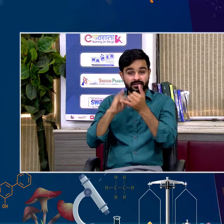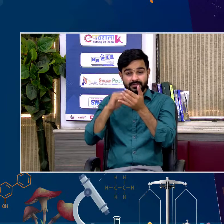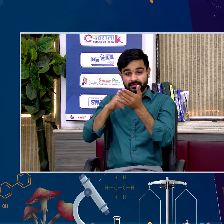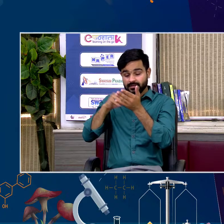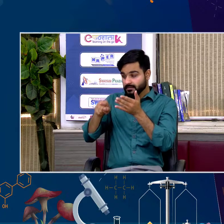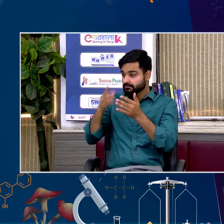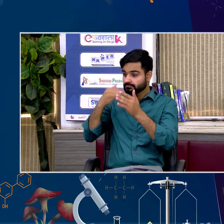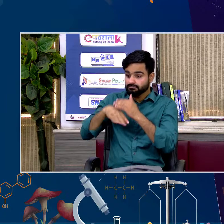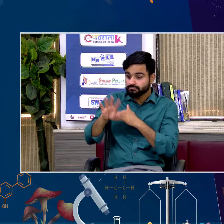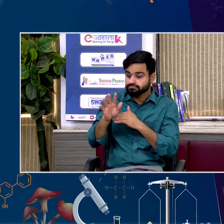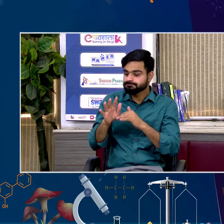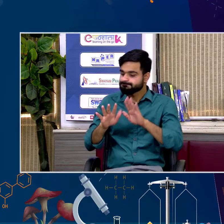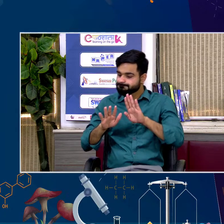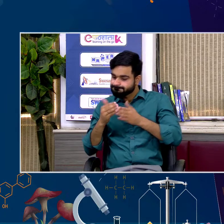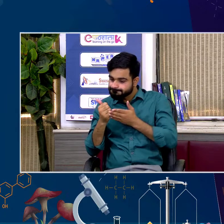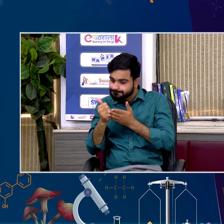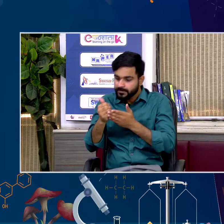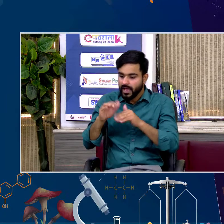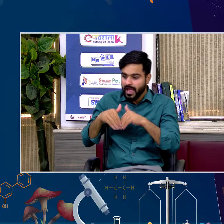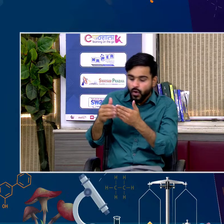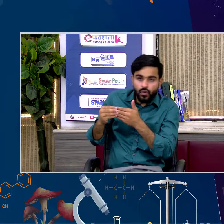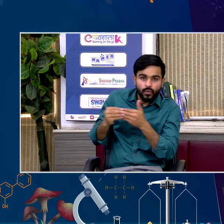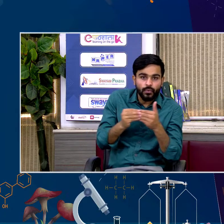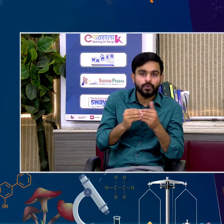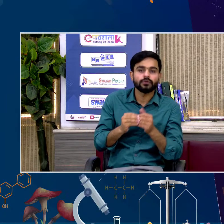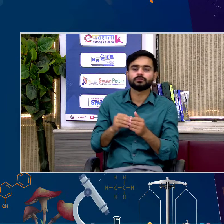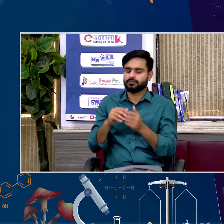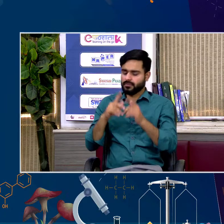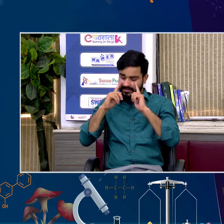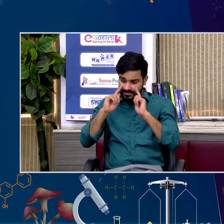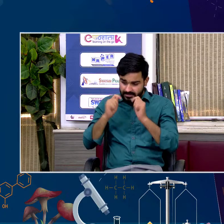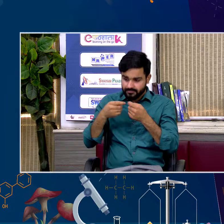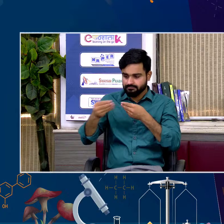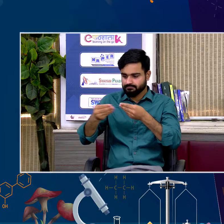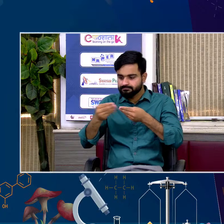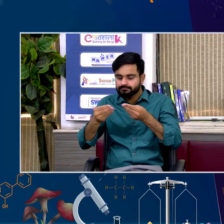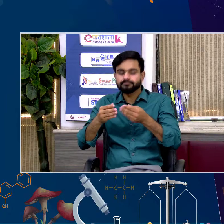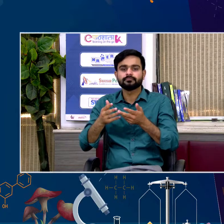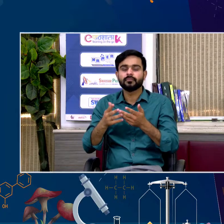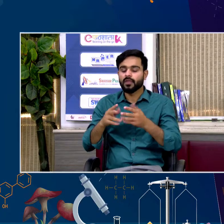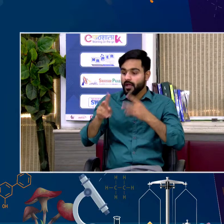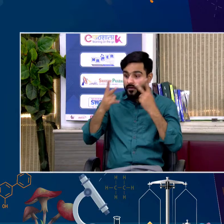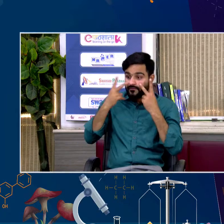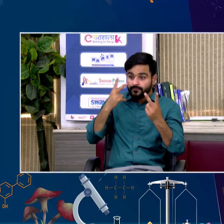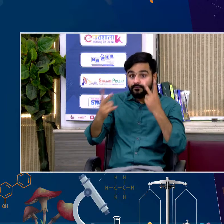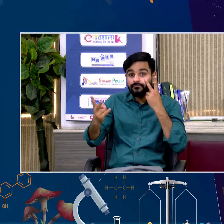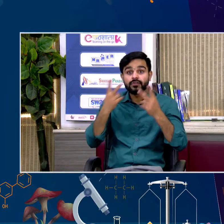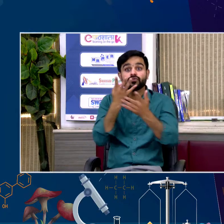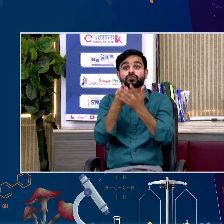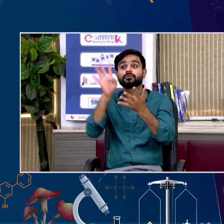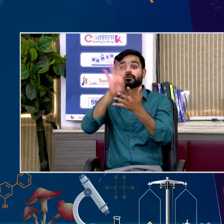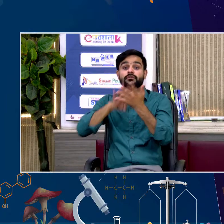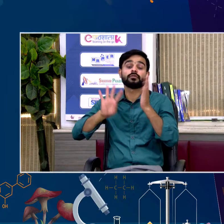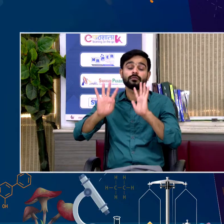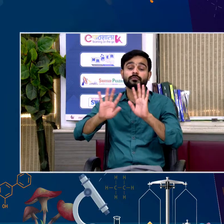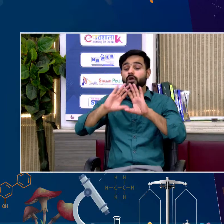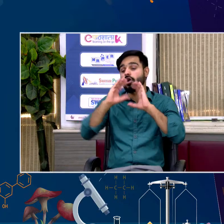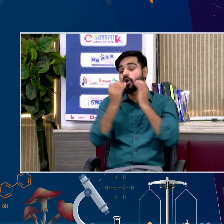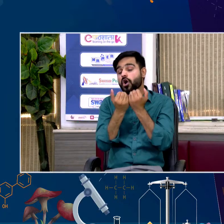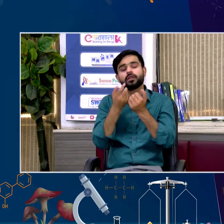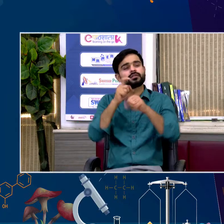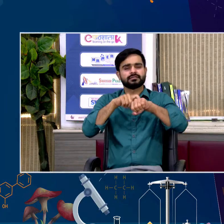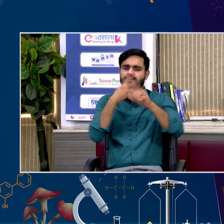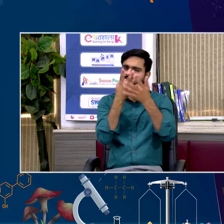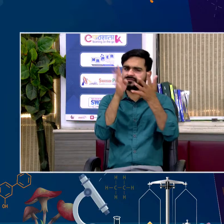thrive on predictability, right? So try and give him a visual timetable. So every classroom has a